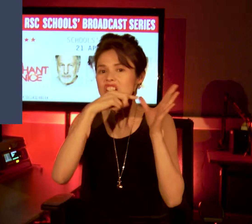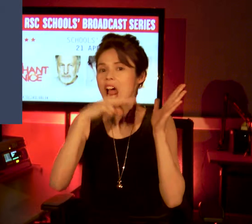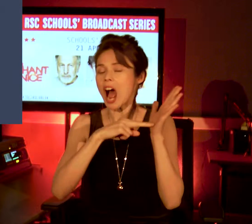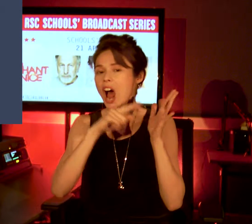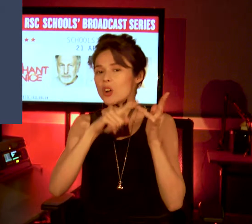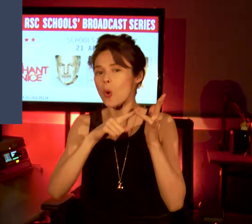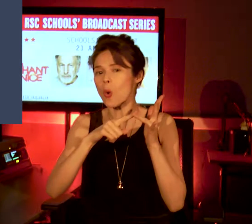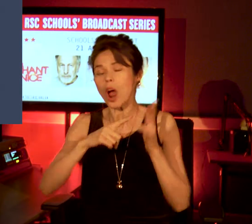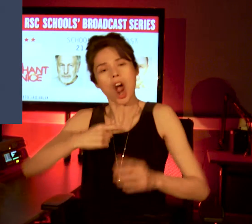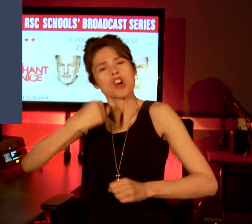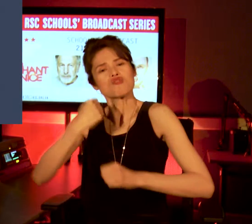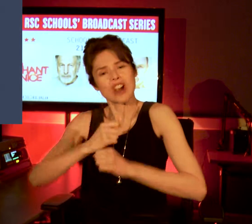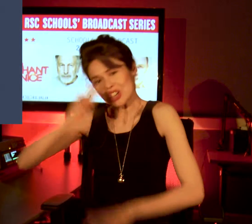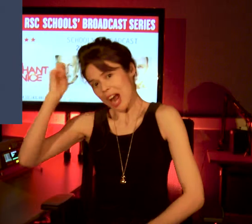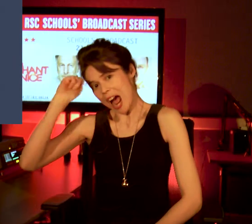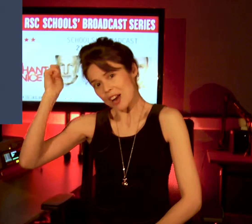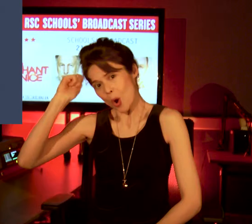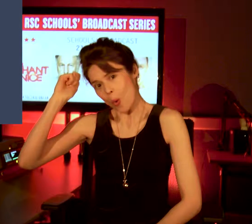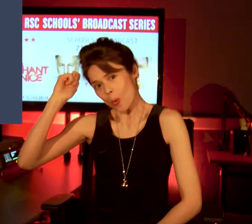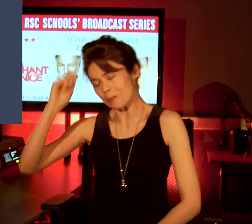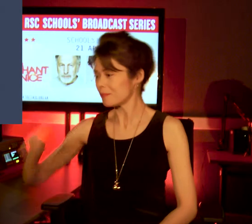Gratiano, and here's his sign name.